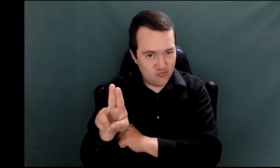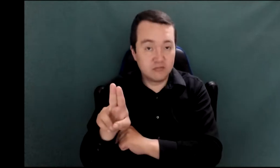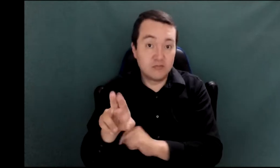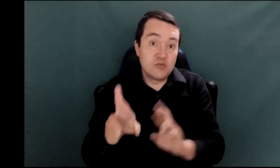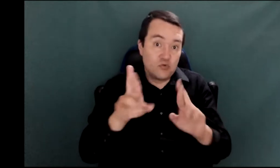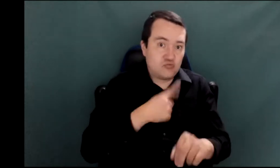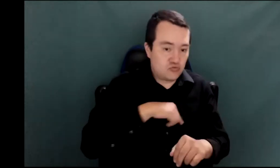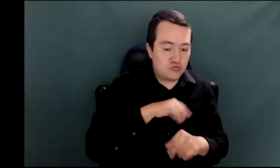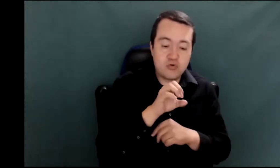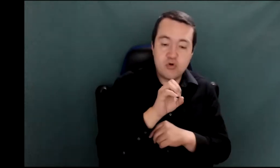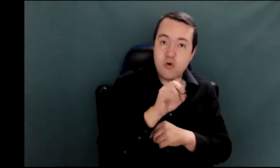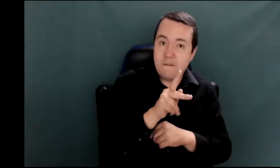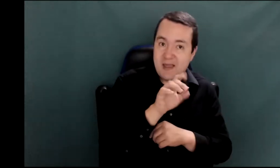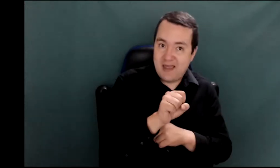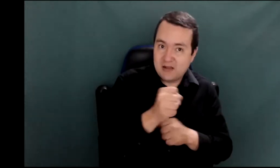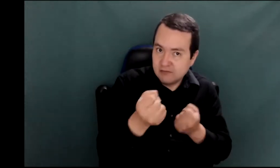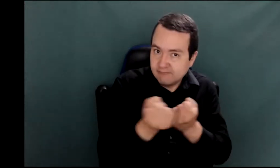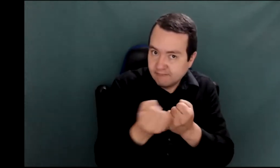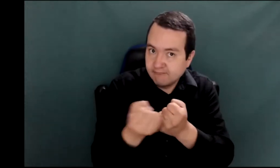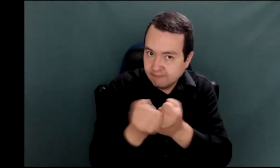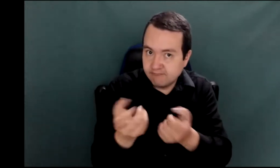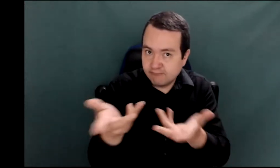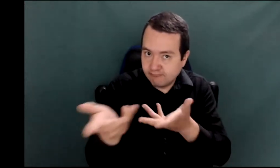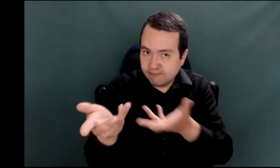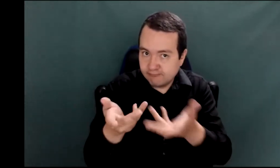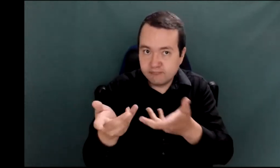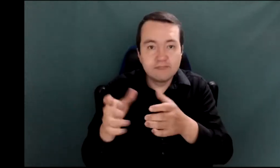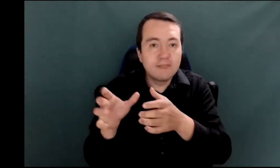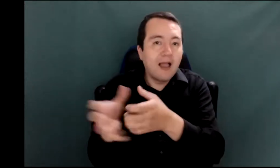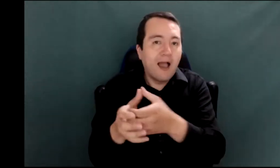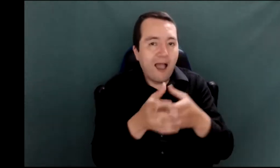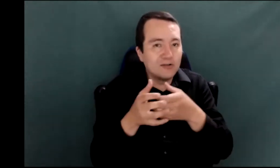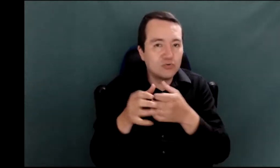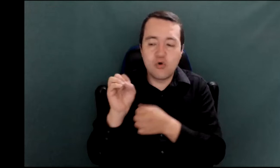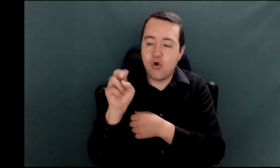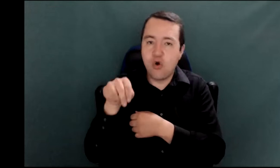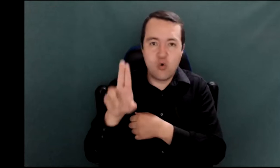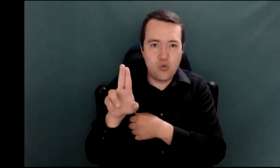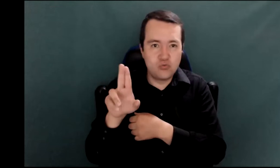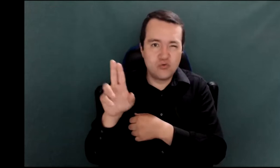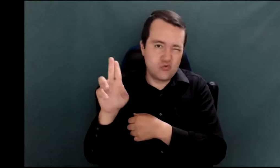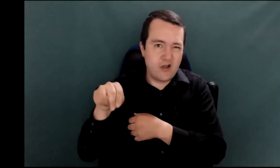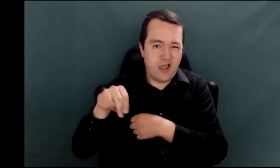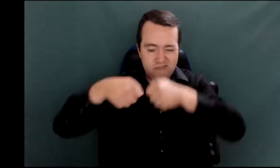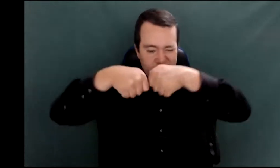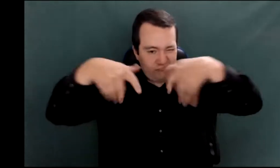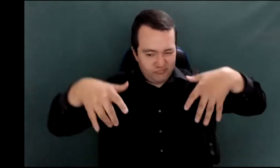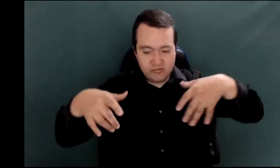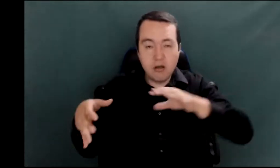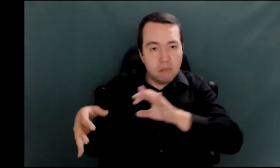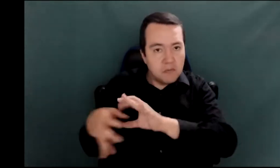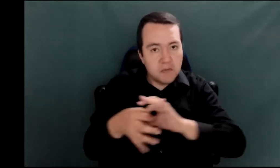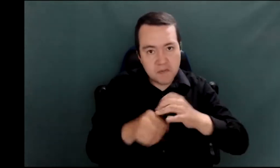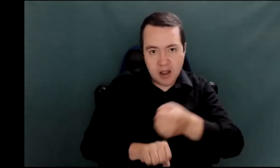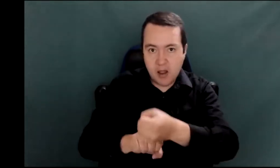you for collaborating with the work being done by PAHO, as well as all of the other agents participating.